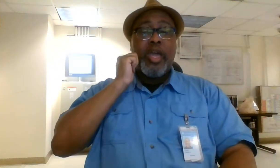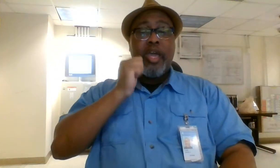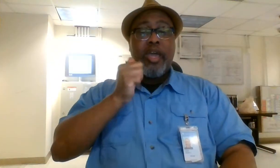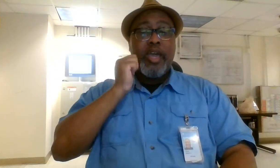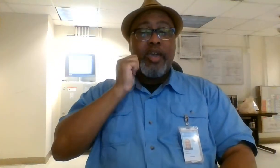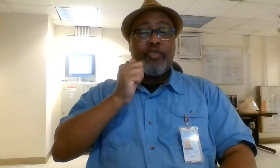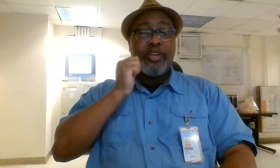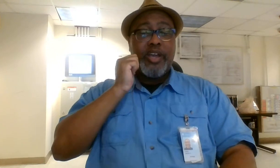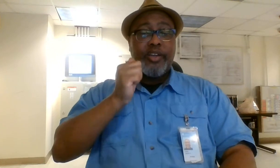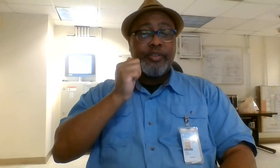Every day.